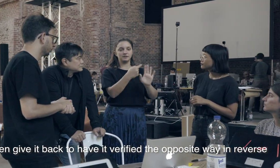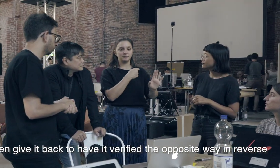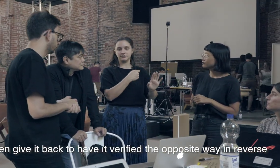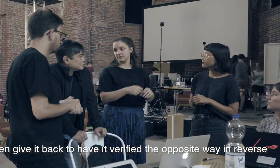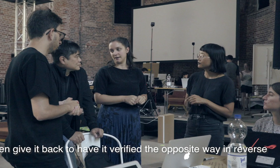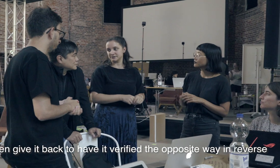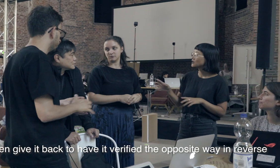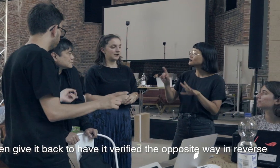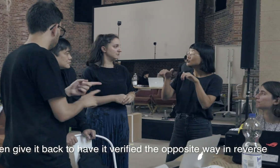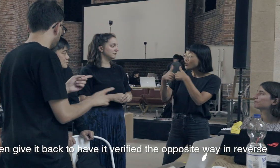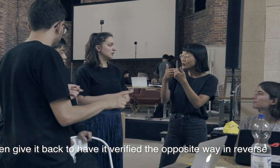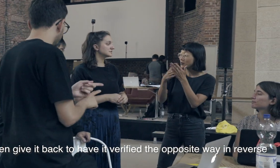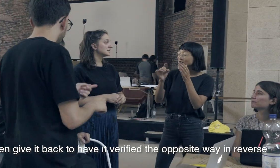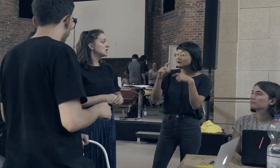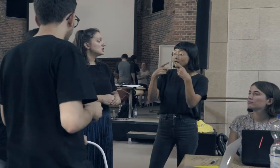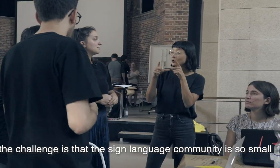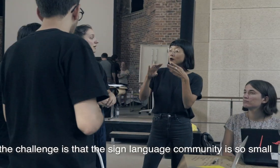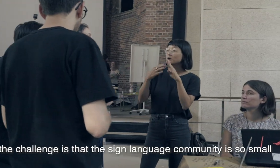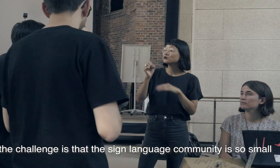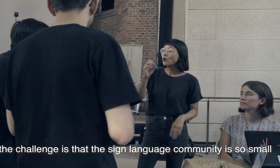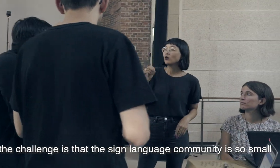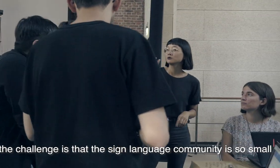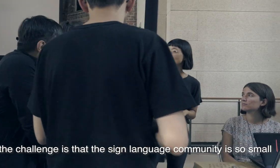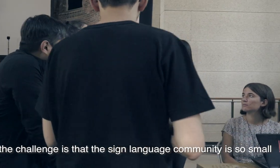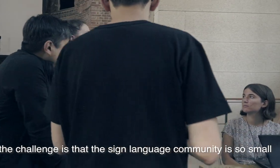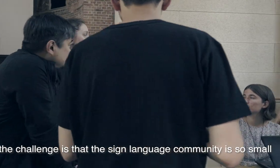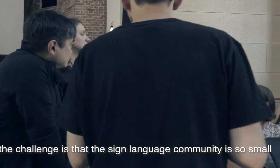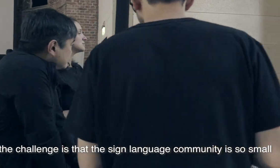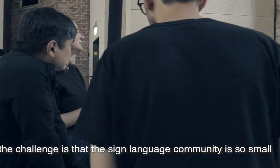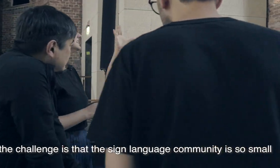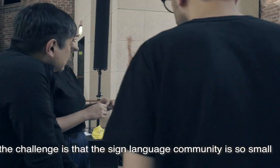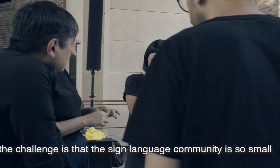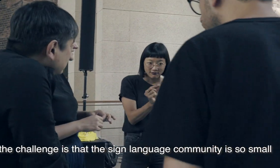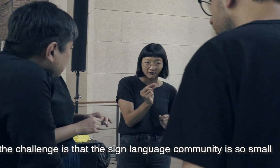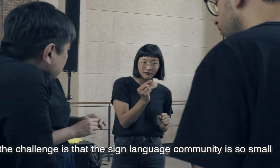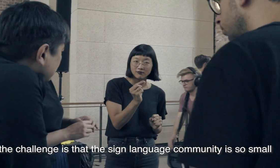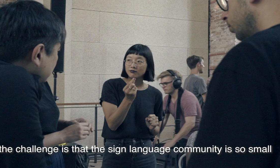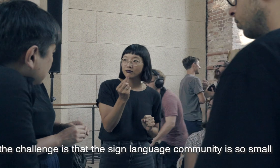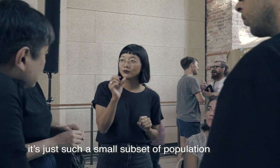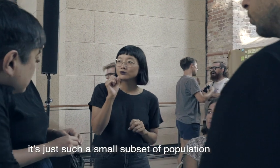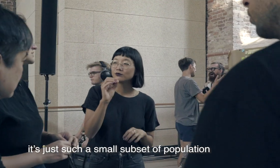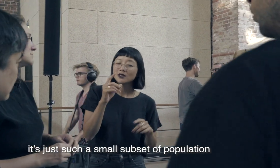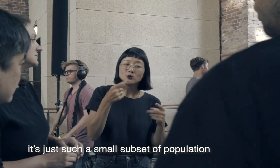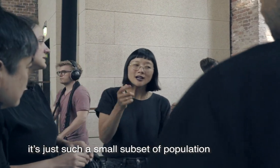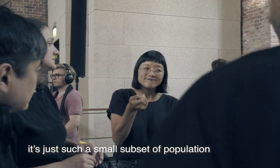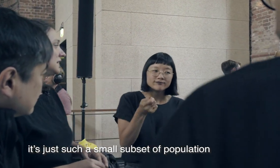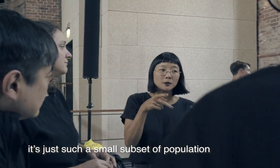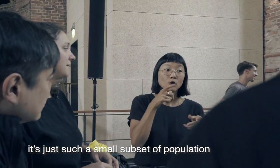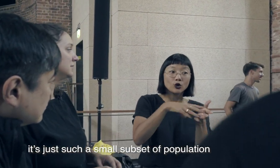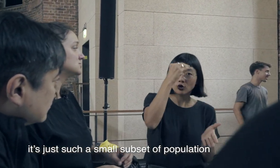the opposite way in reverse. Part of the challenge is that the sign language community is so small. It's such a small subset of population.